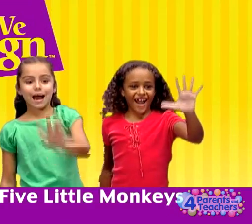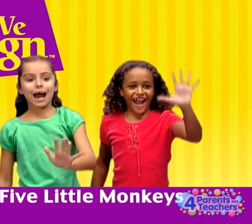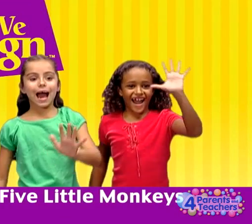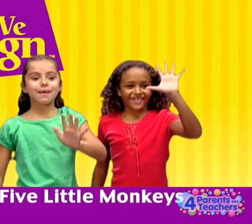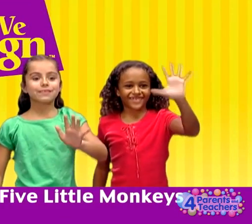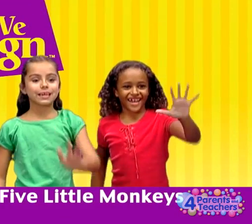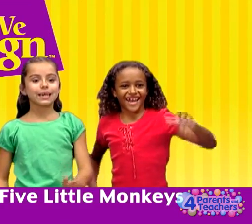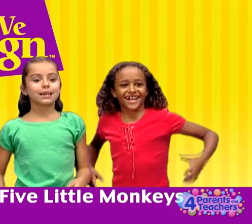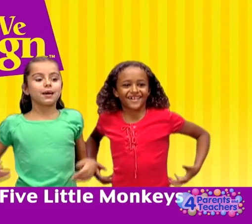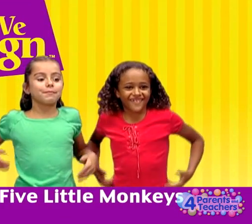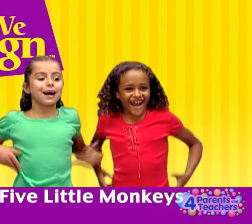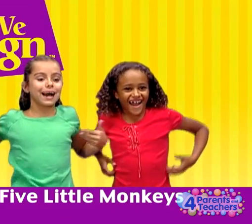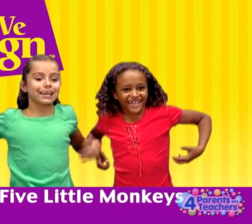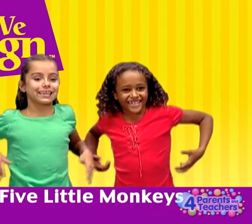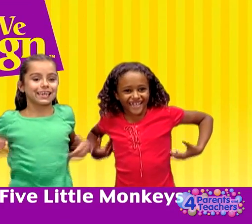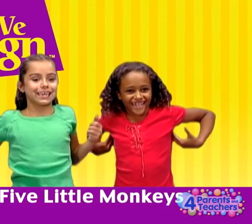Five Little Monkeys!